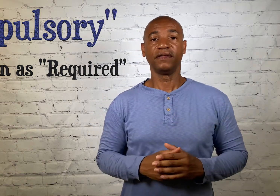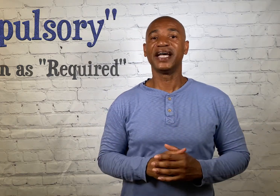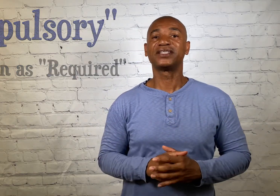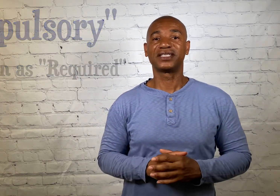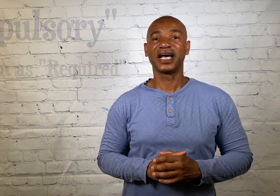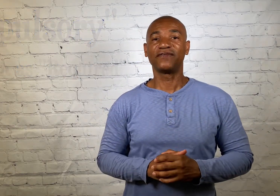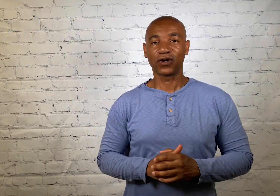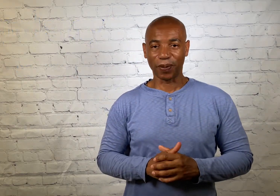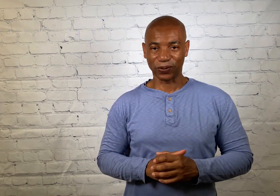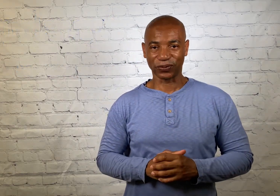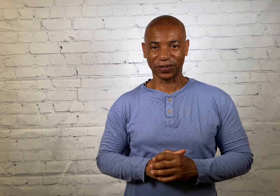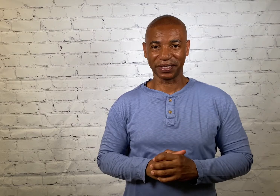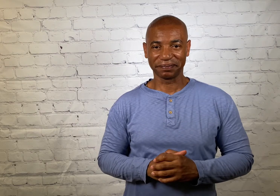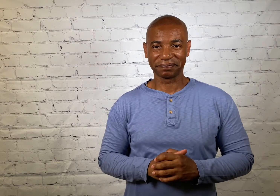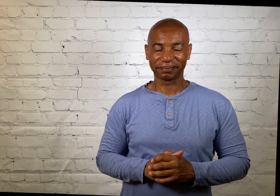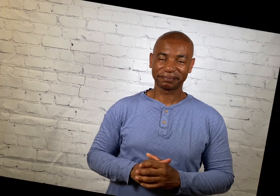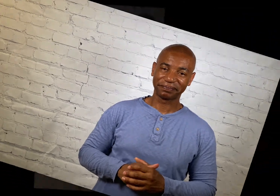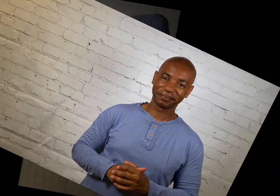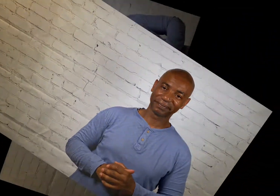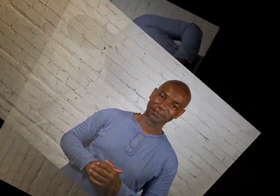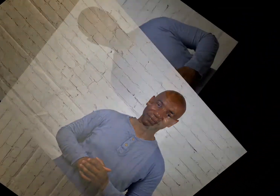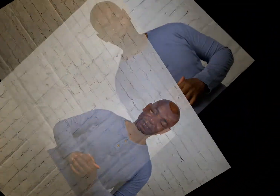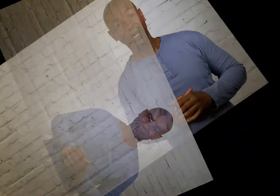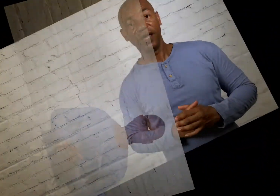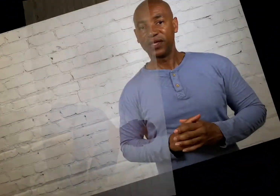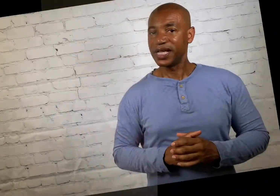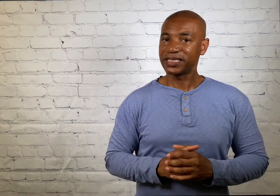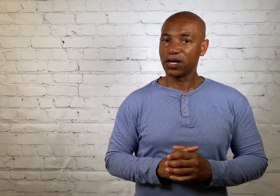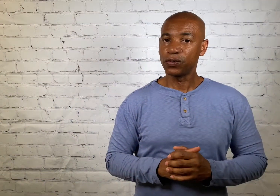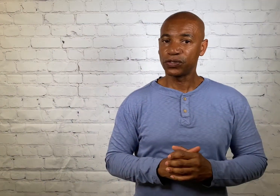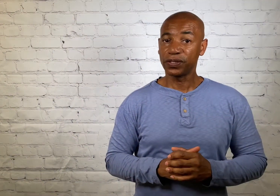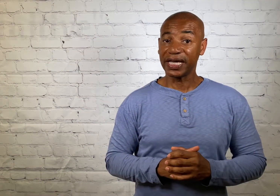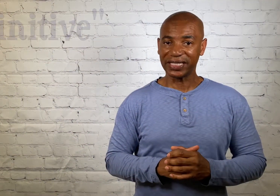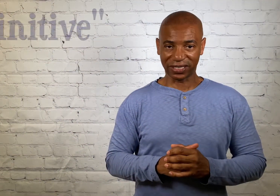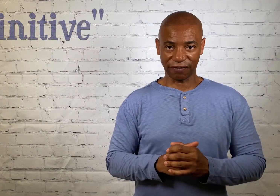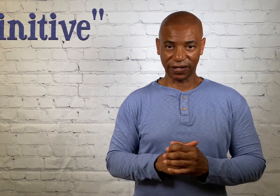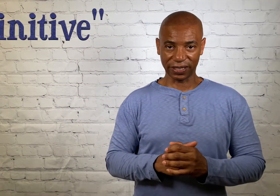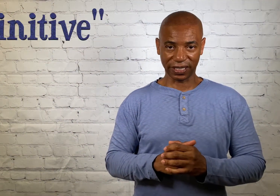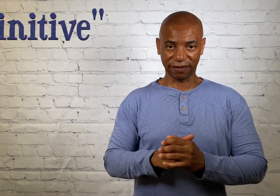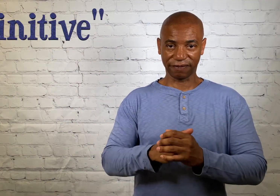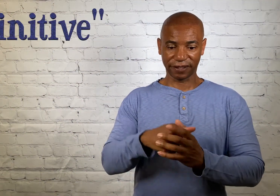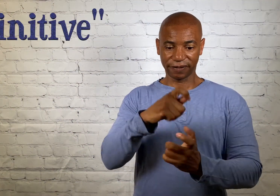That's the sign for compulsory. The next sign we're doing is definitive.